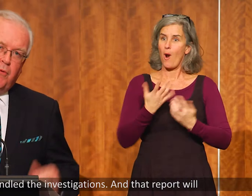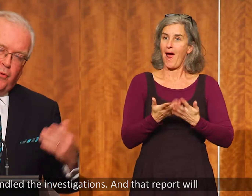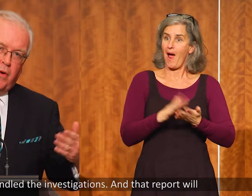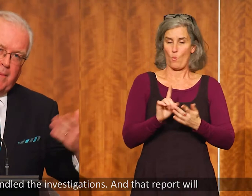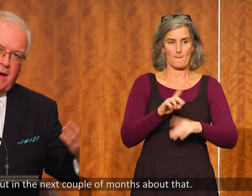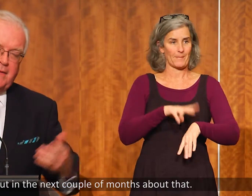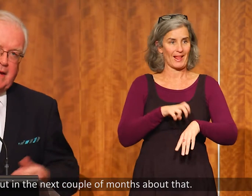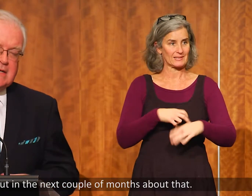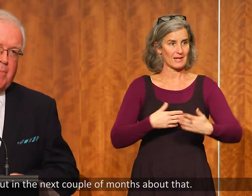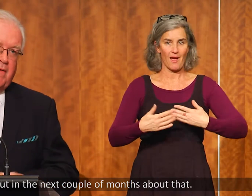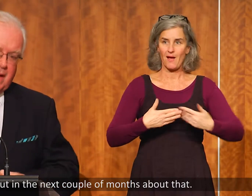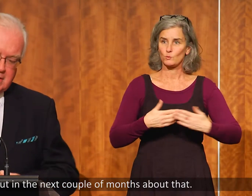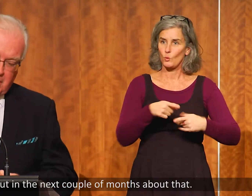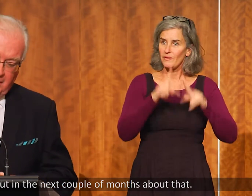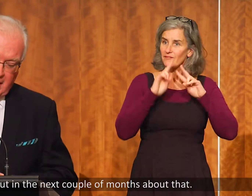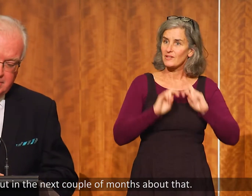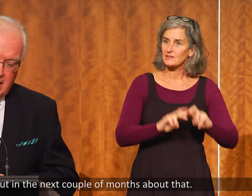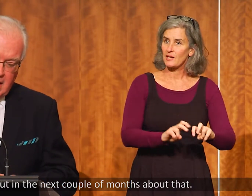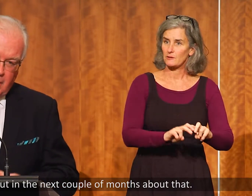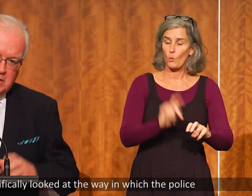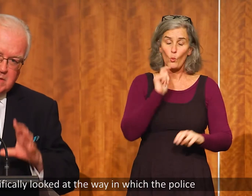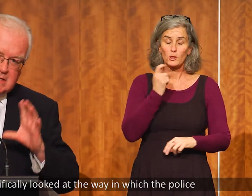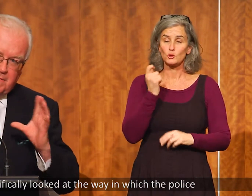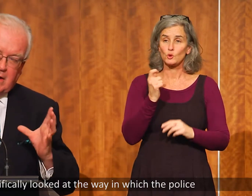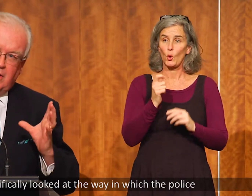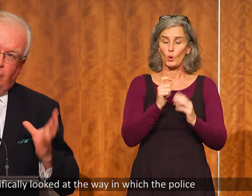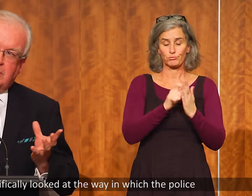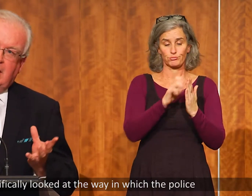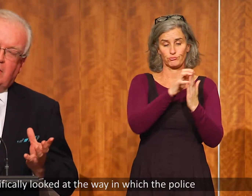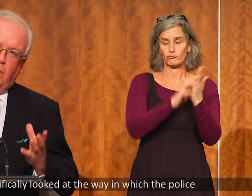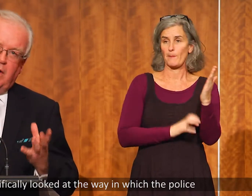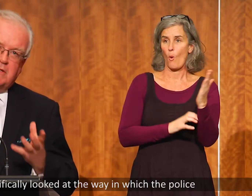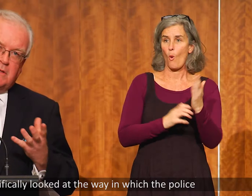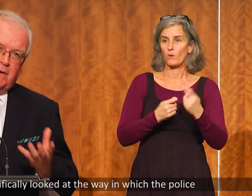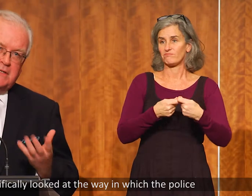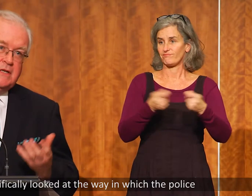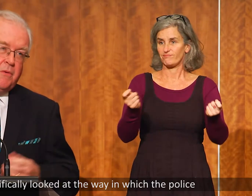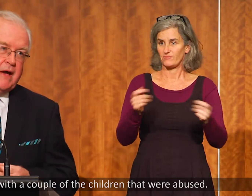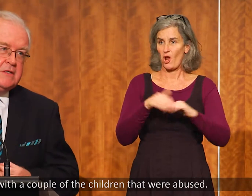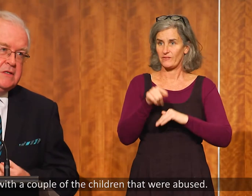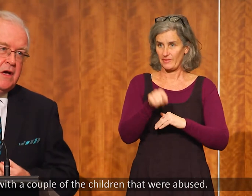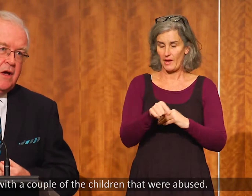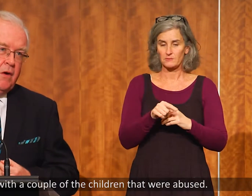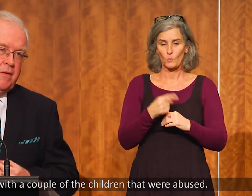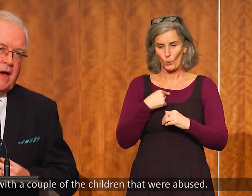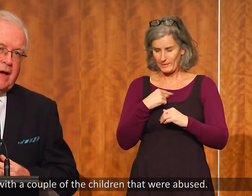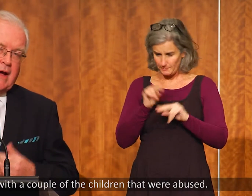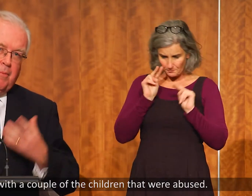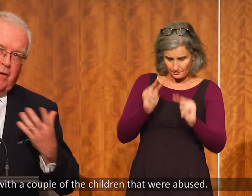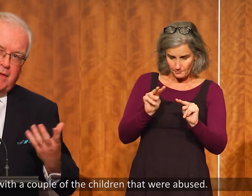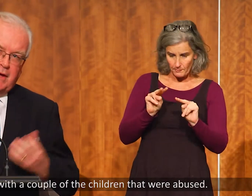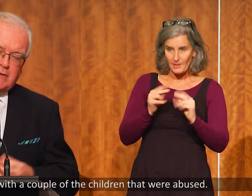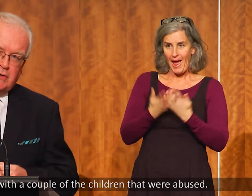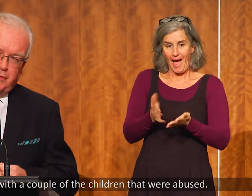And that report will come out in the next couple of months about that. And we specifically looked at the way in which the police interacted with